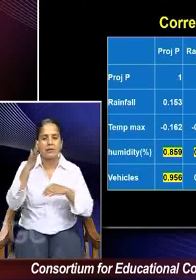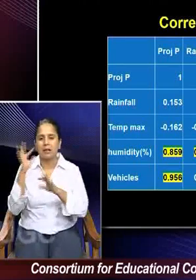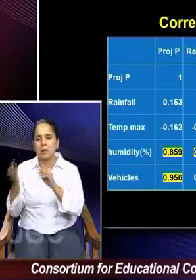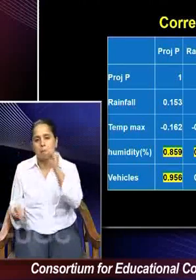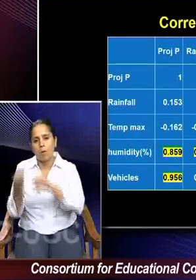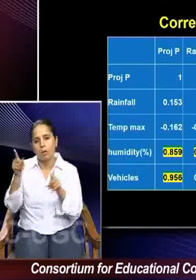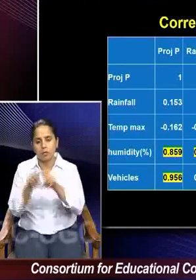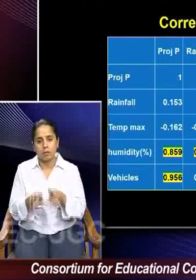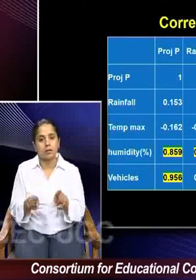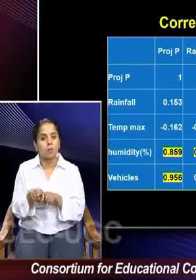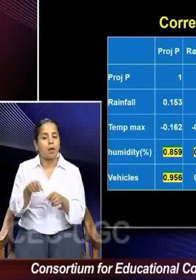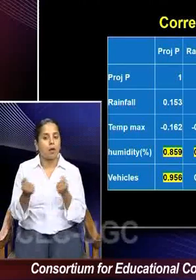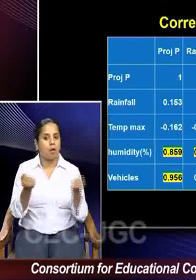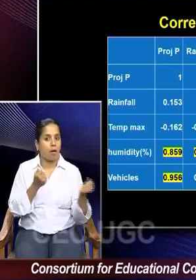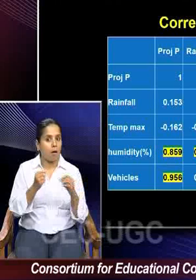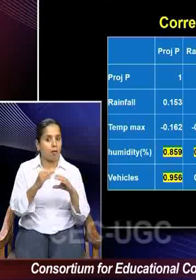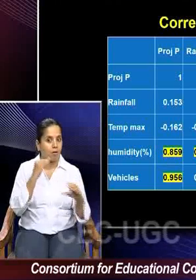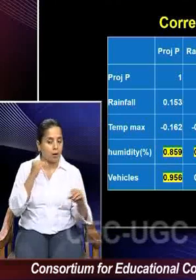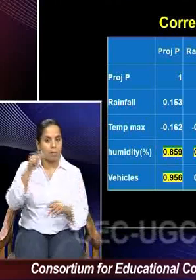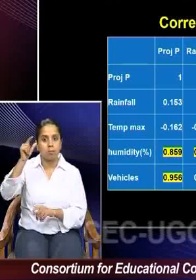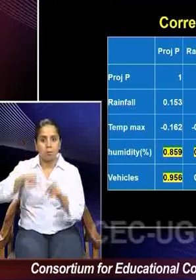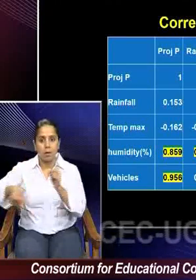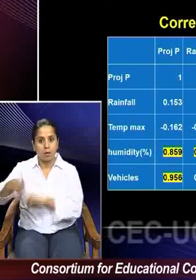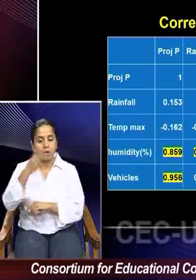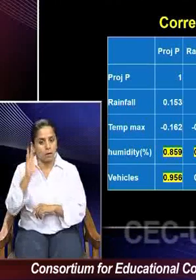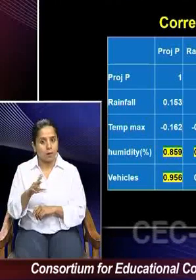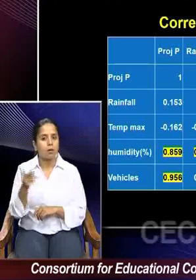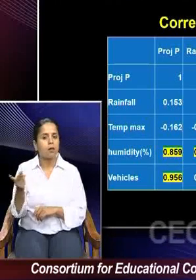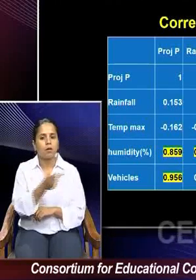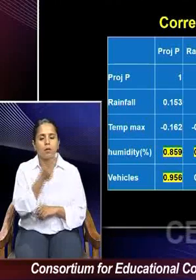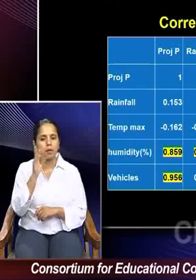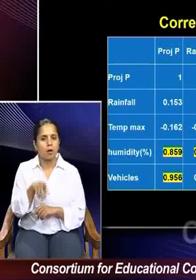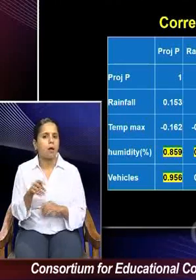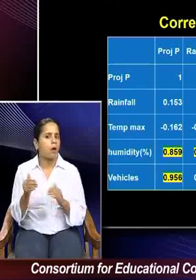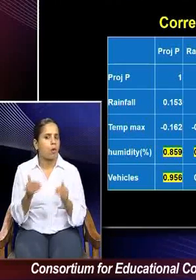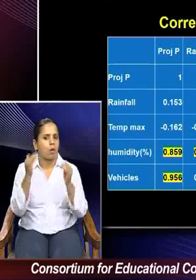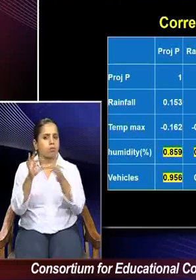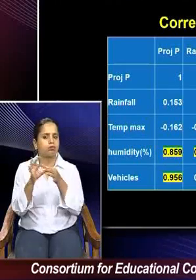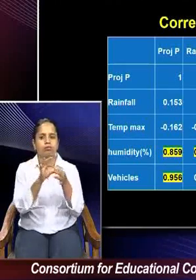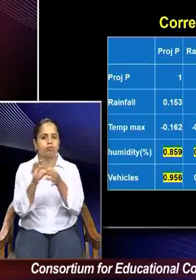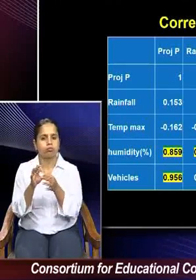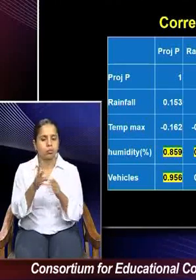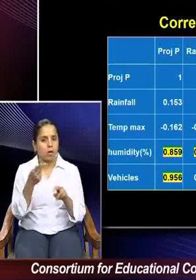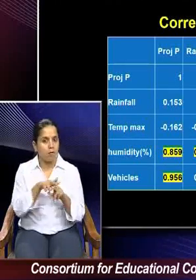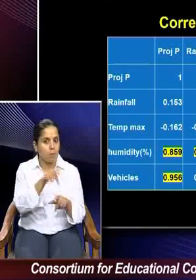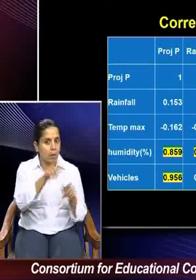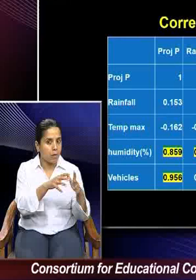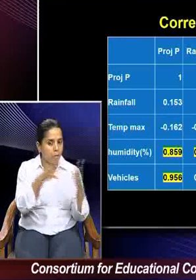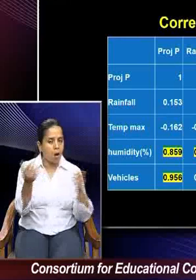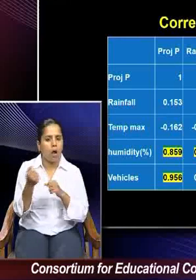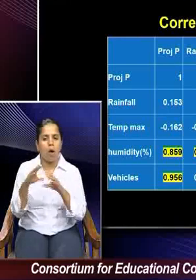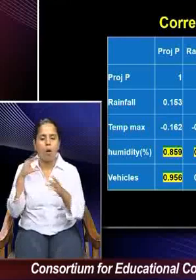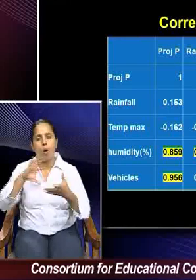time, vehicles and population are also highly significantly correlated.